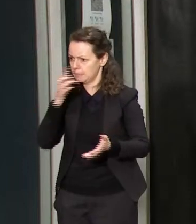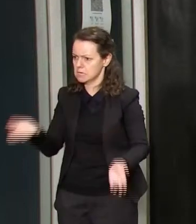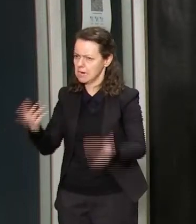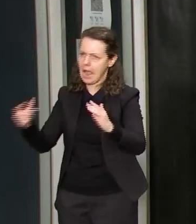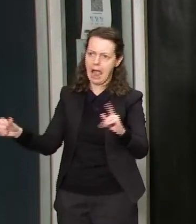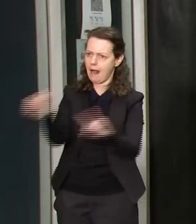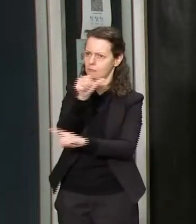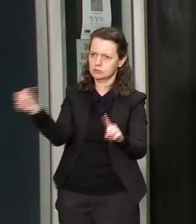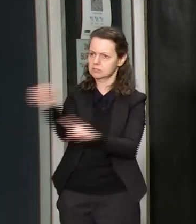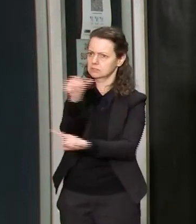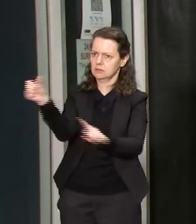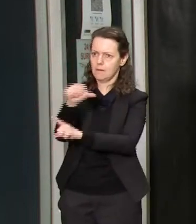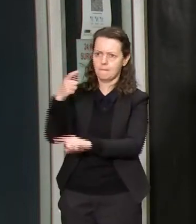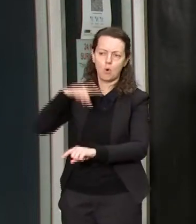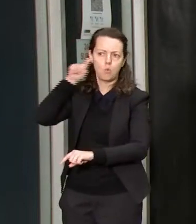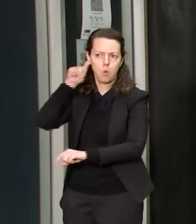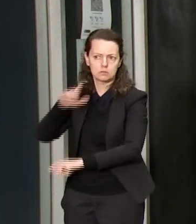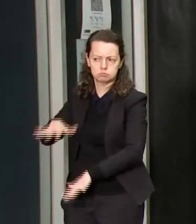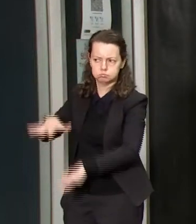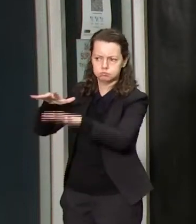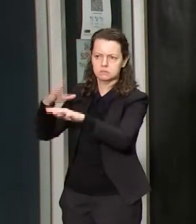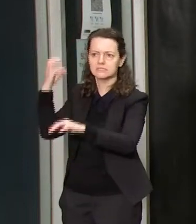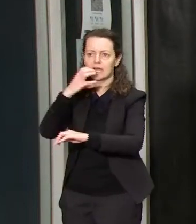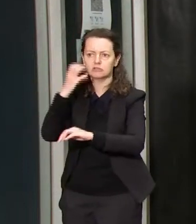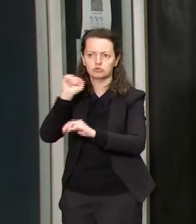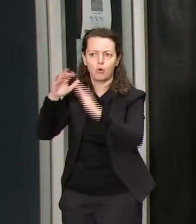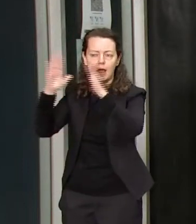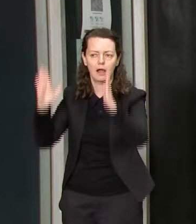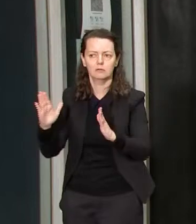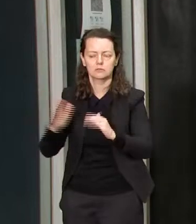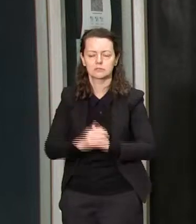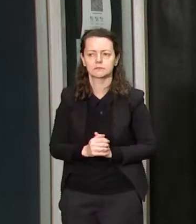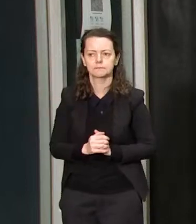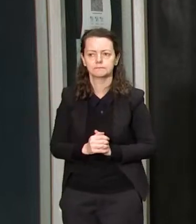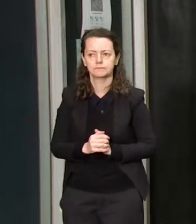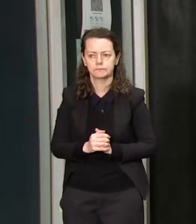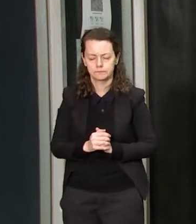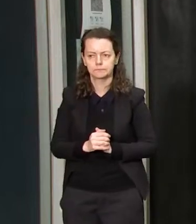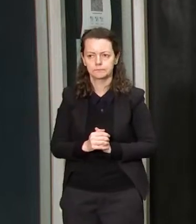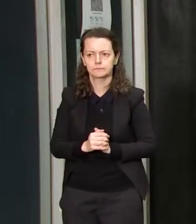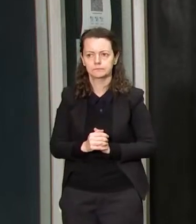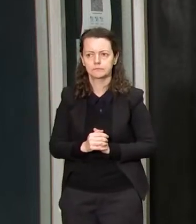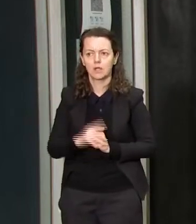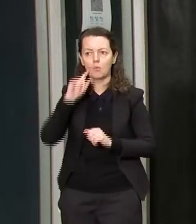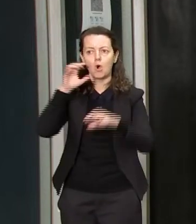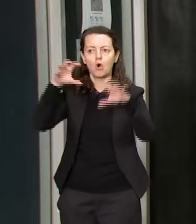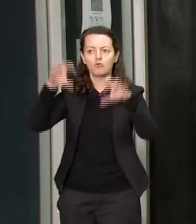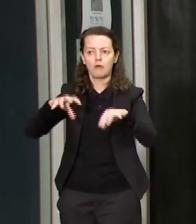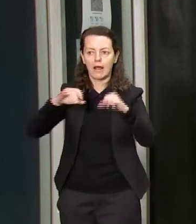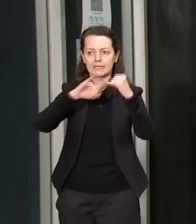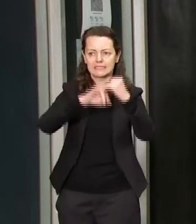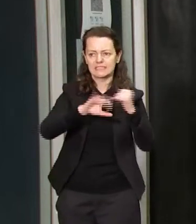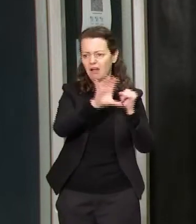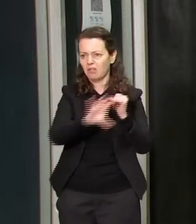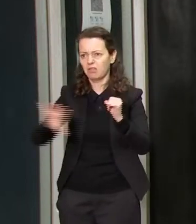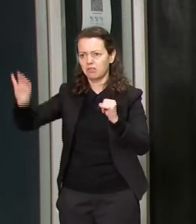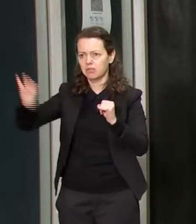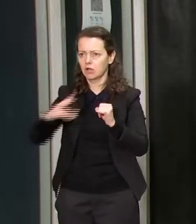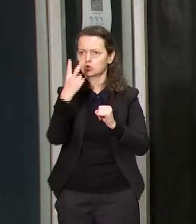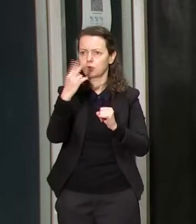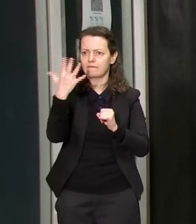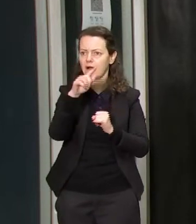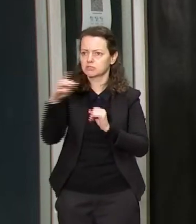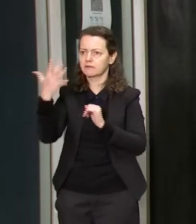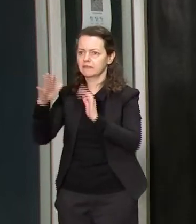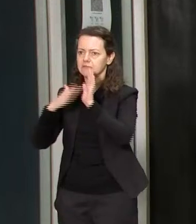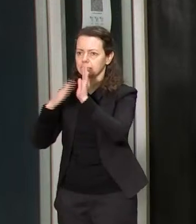also likely to see another 15 to 25 millimetres of rain right across the southern parts and into Gippsland, and